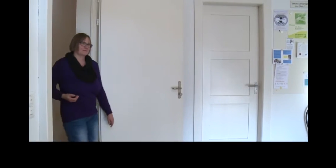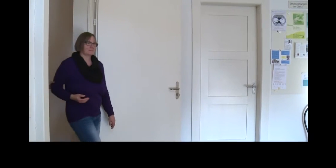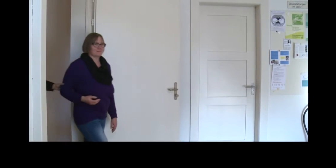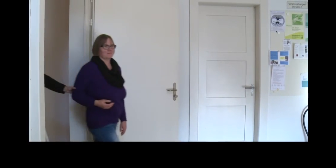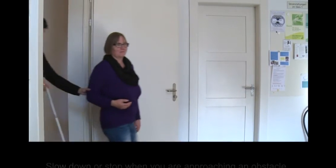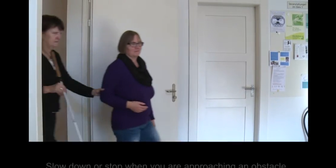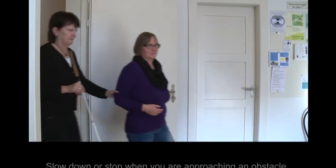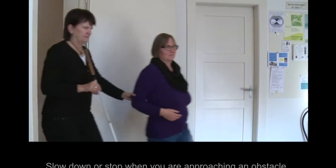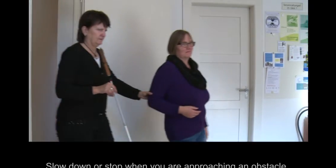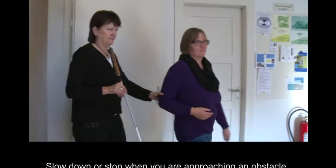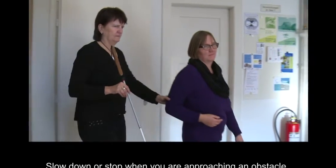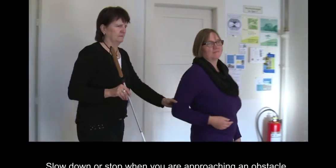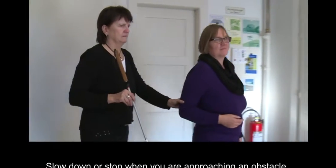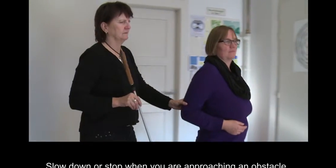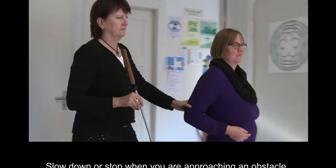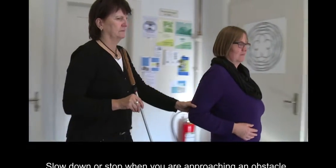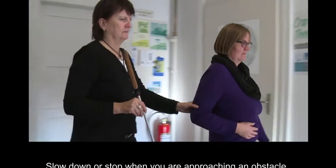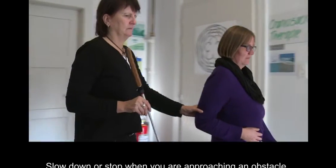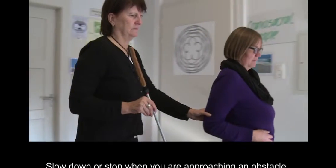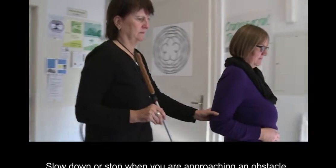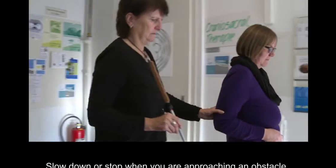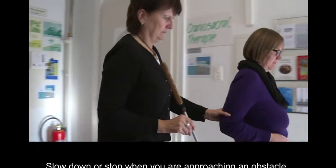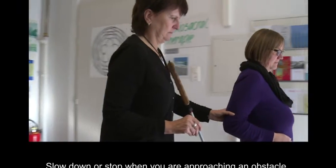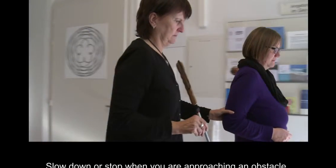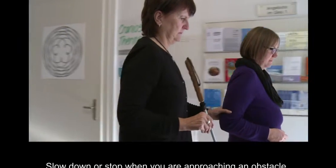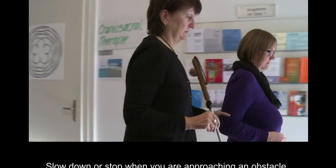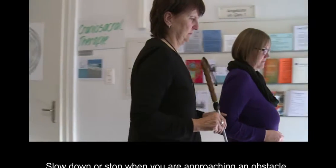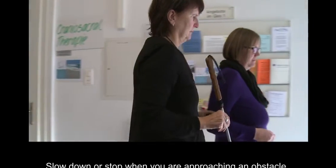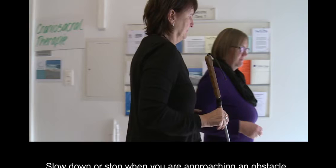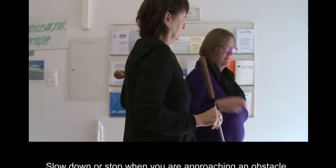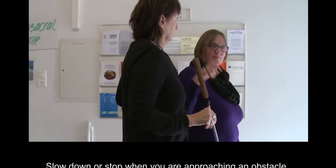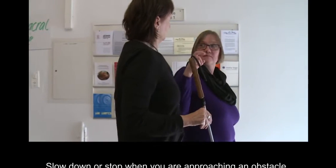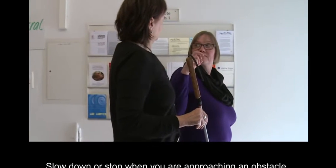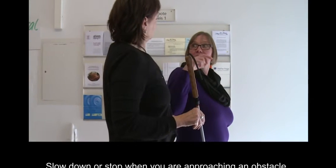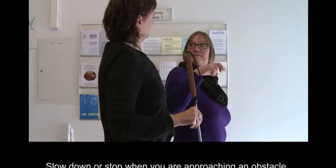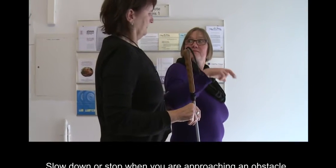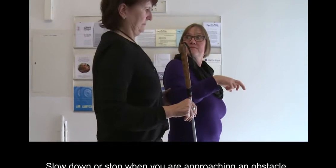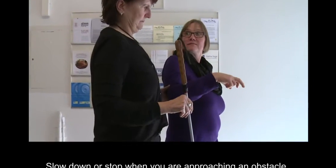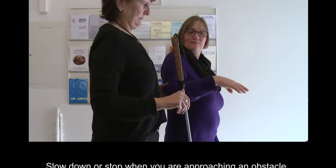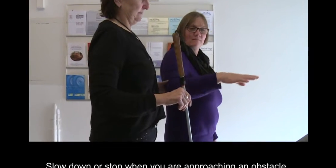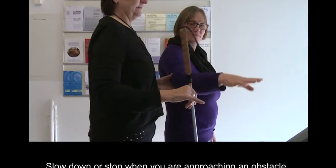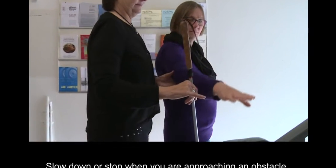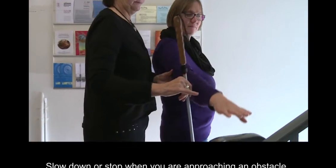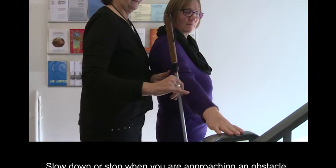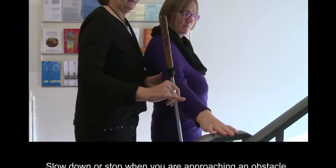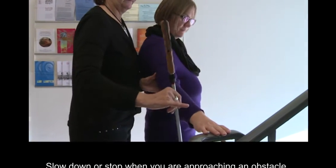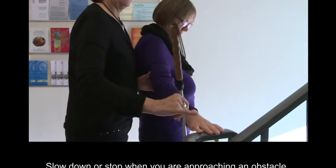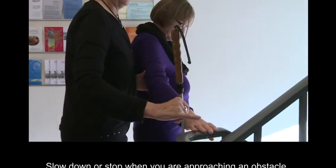When you are about to go through a narrow gap, take your guiding arm backwards into the middle of your back. The person will feel that